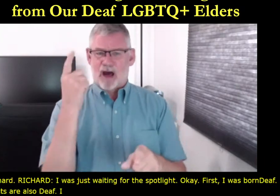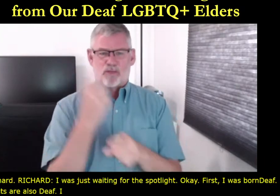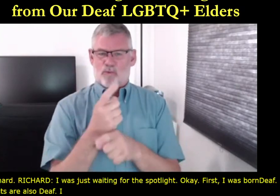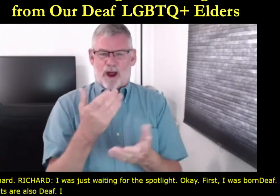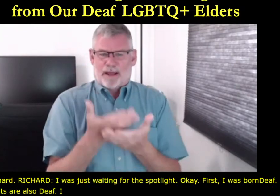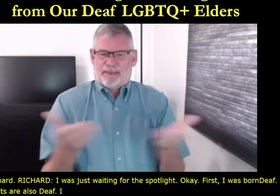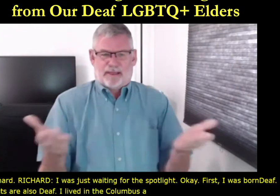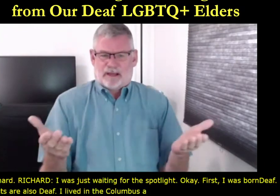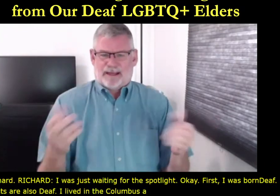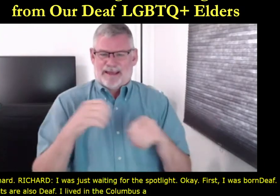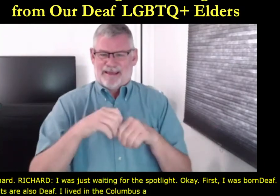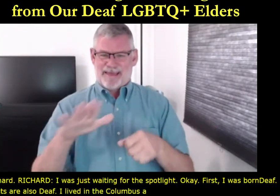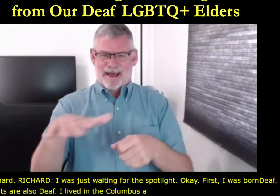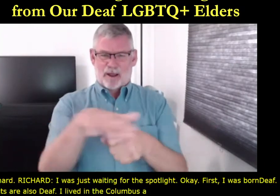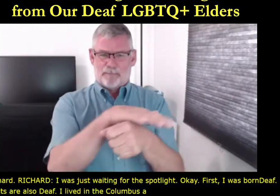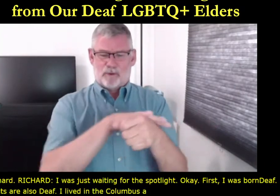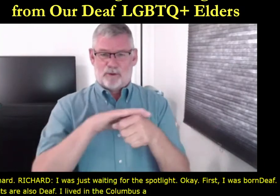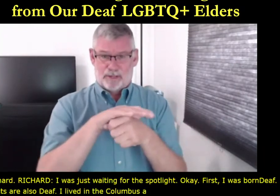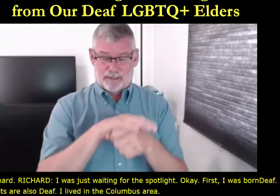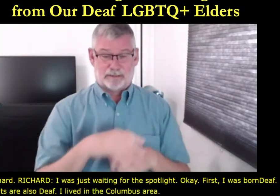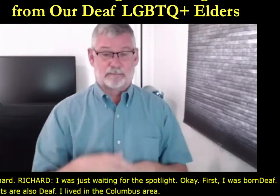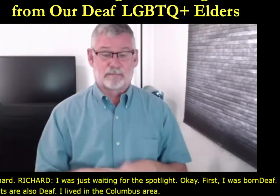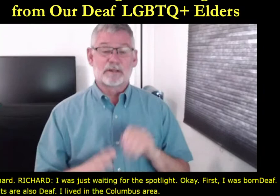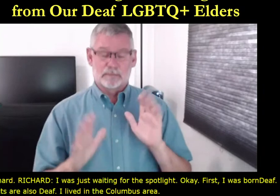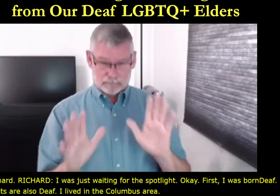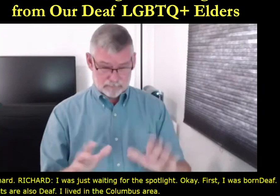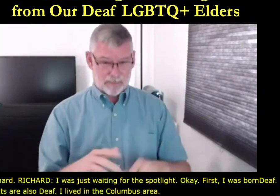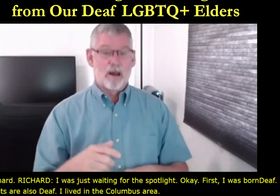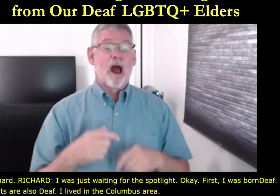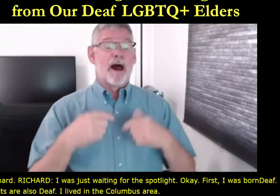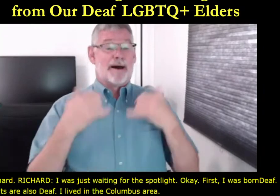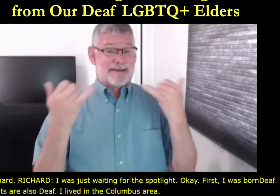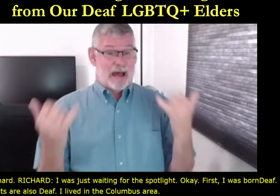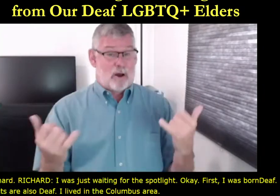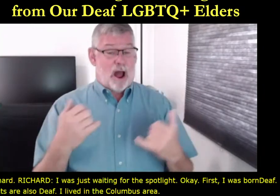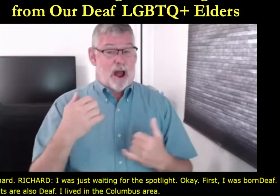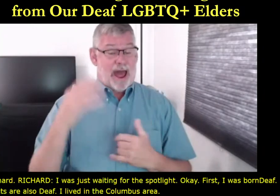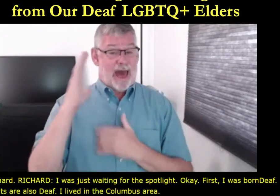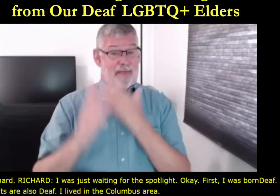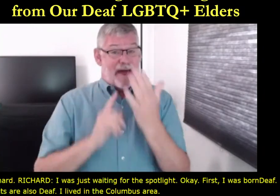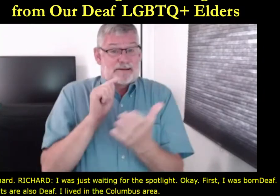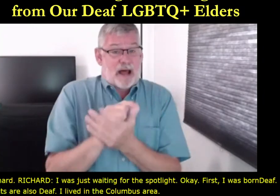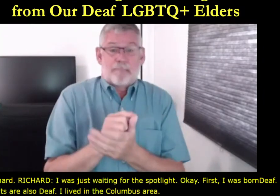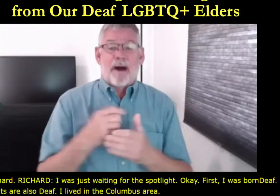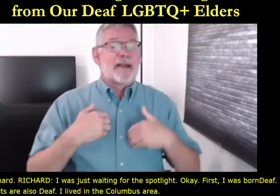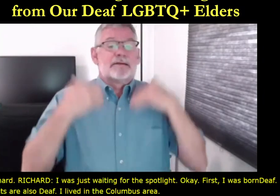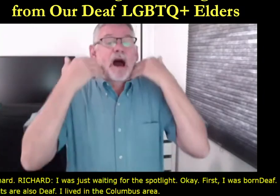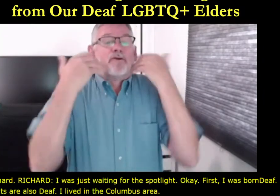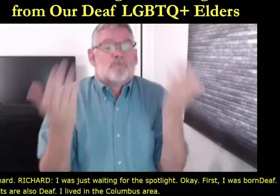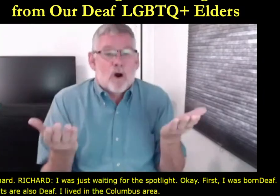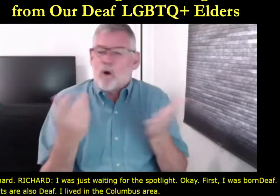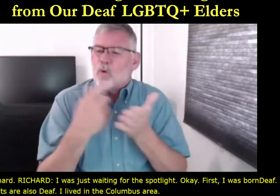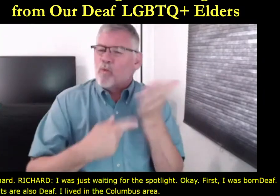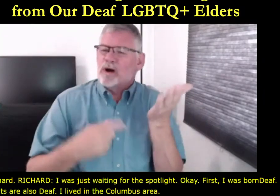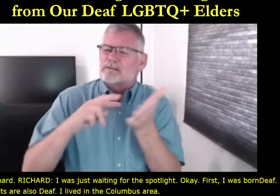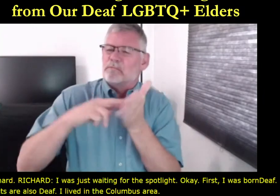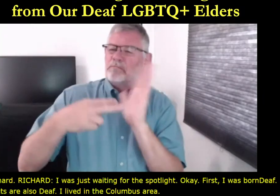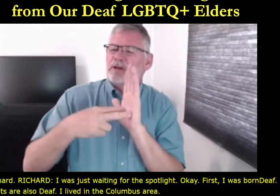it wasn't gay or lesbian or anything like that in that area it wasn't really acceptable to be gay or lesbian at that time i didn't even